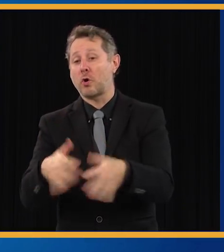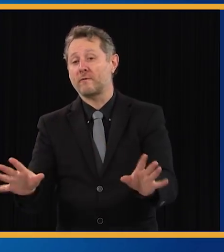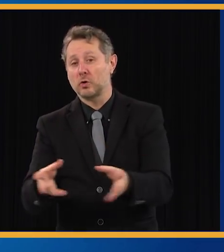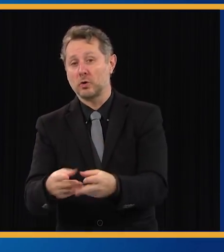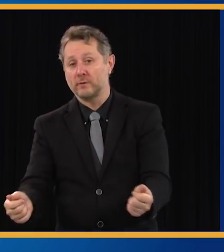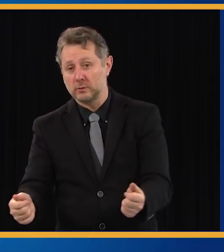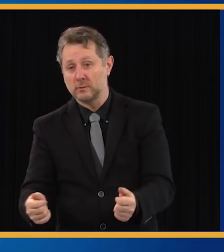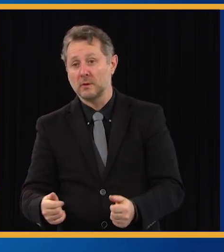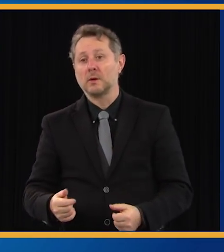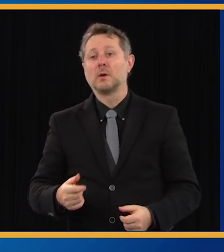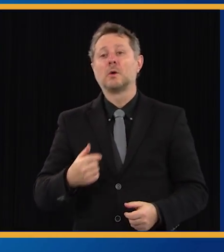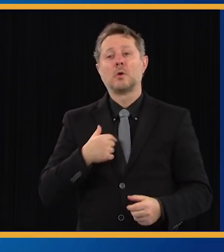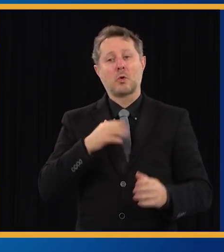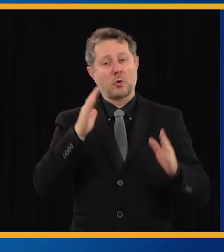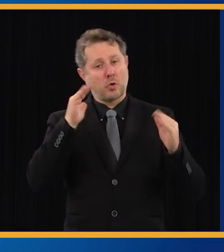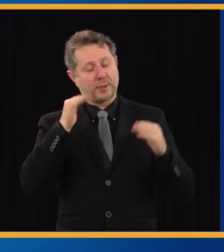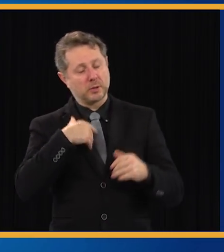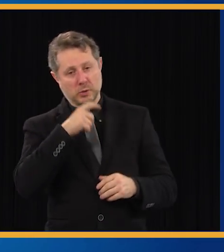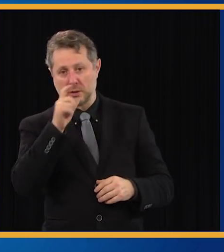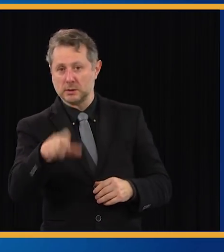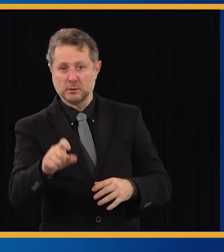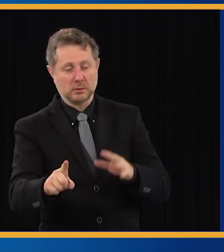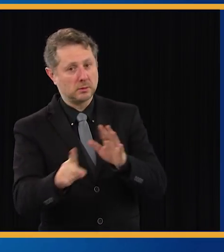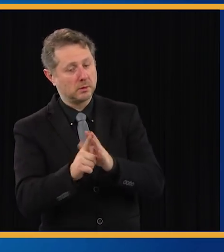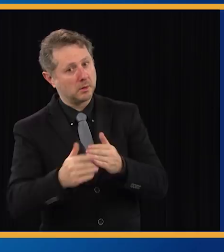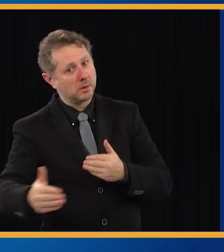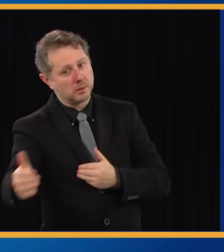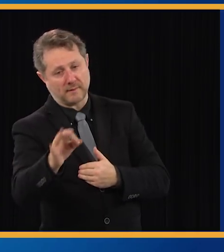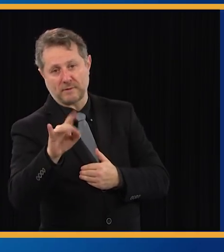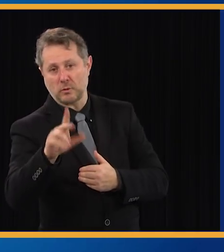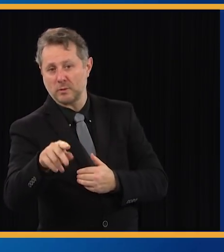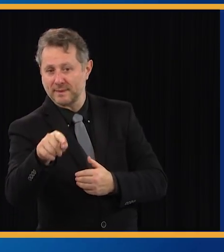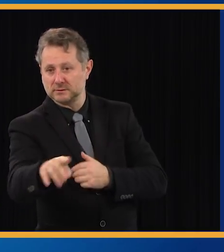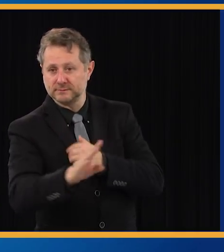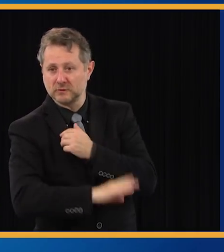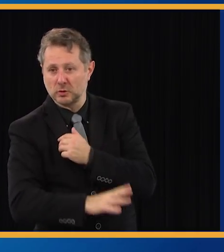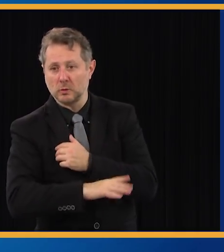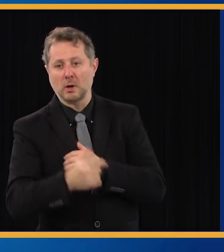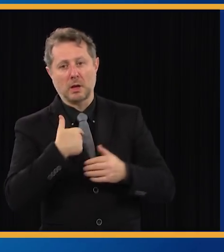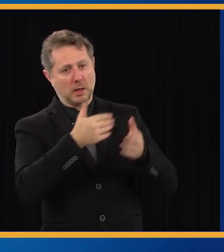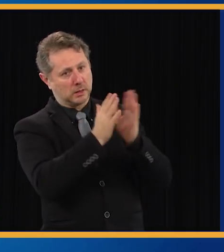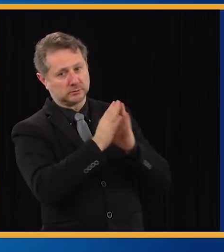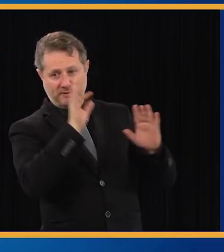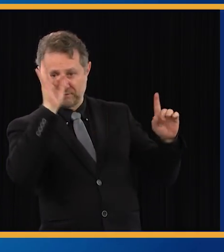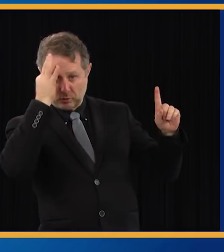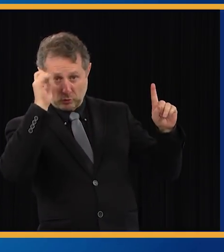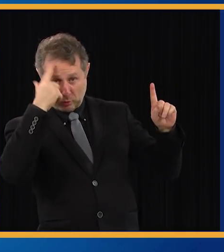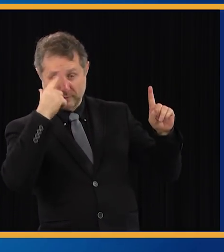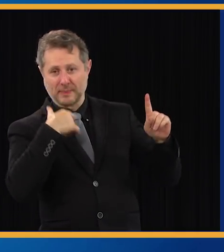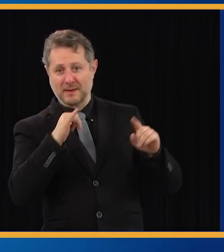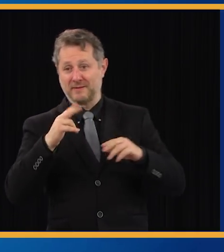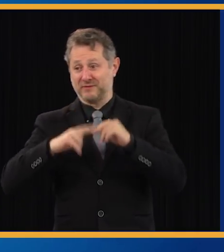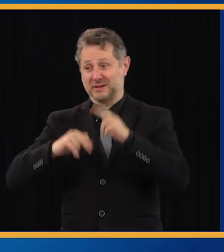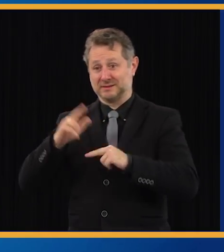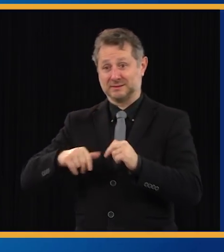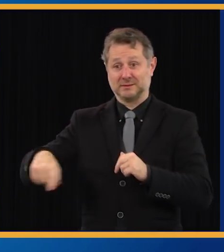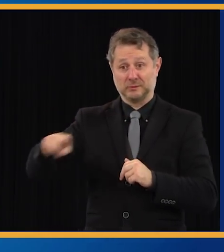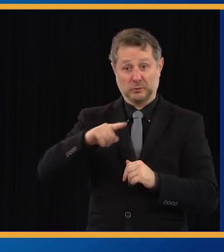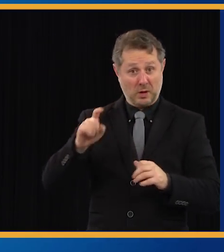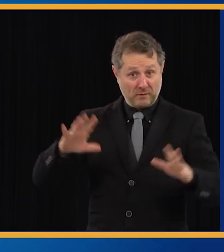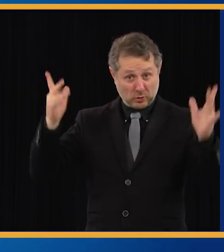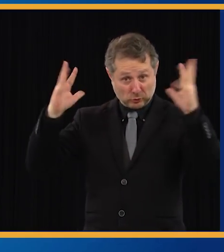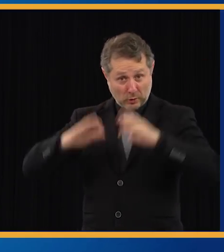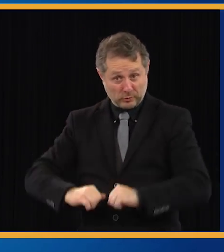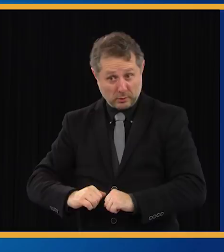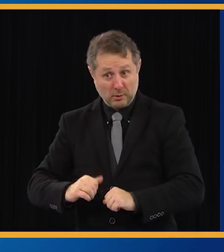again. I don't want to have ask the federal government to build capacity, then take it down, and then wind up in another